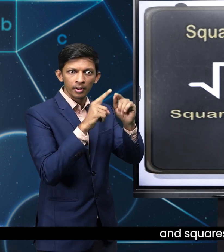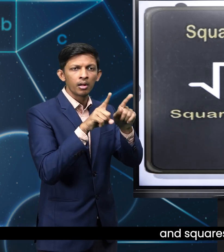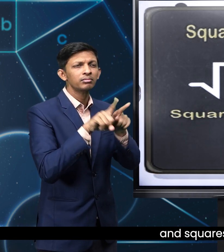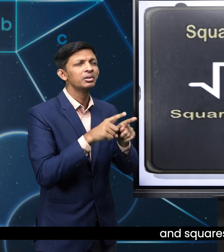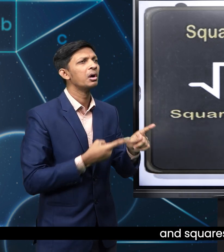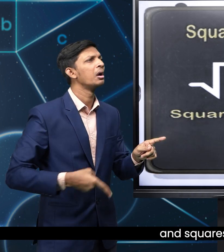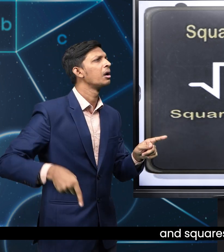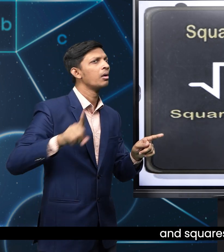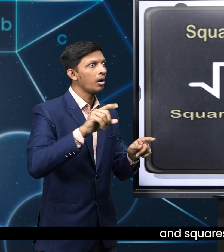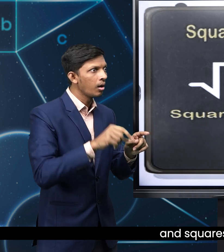know them today.